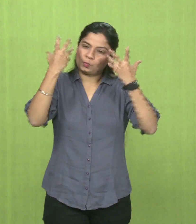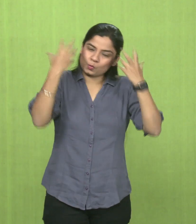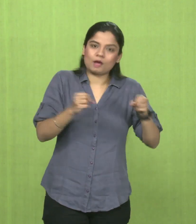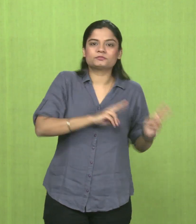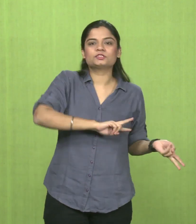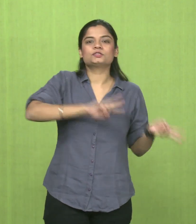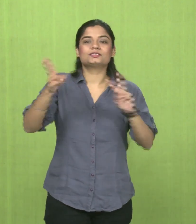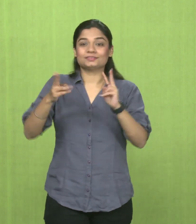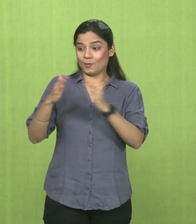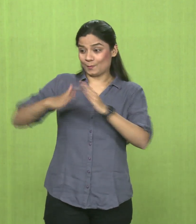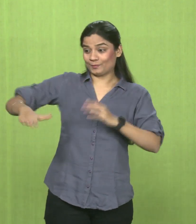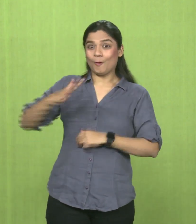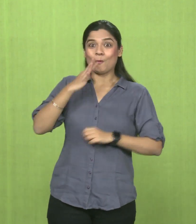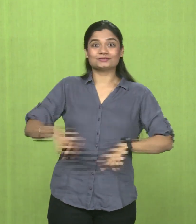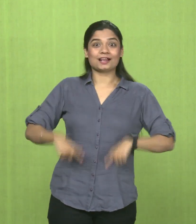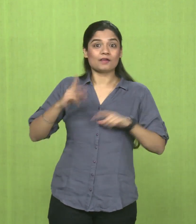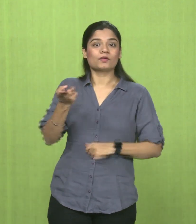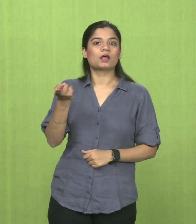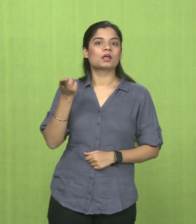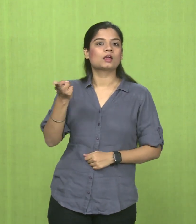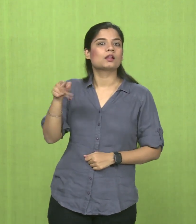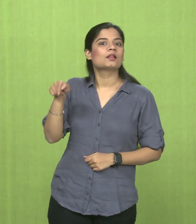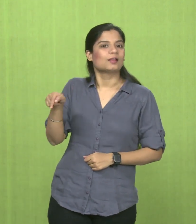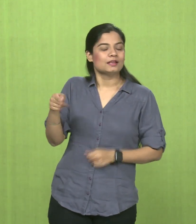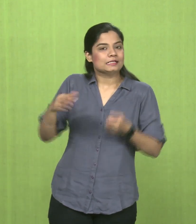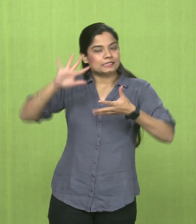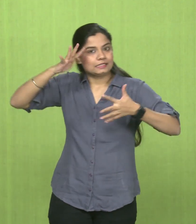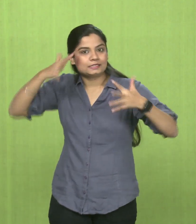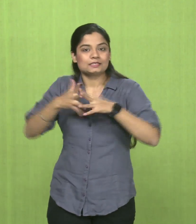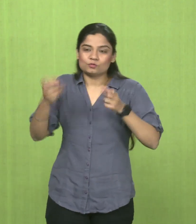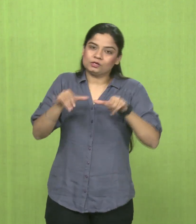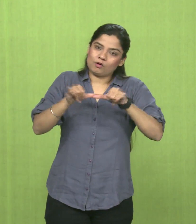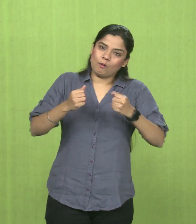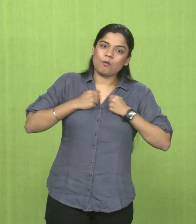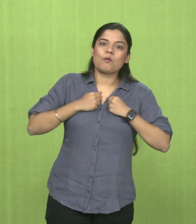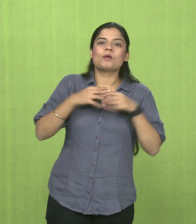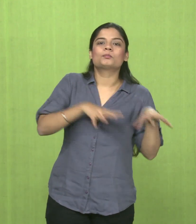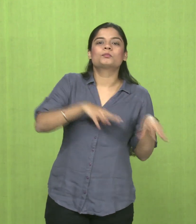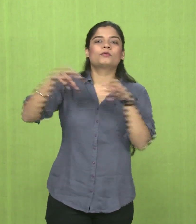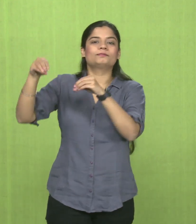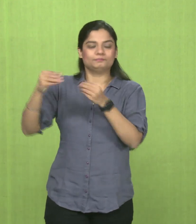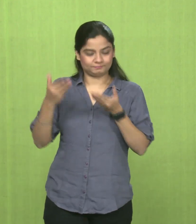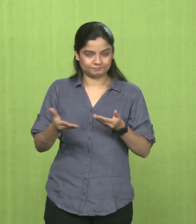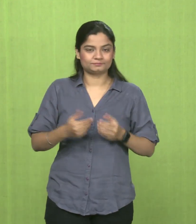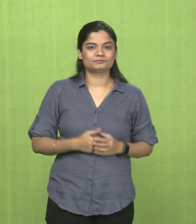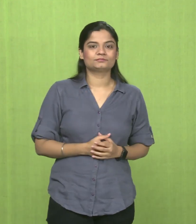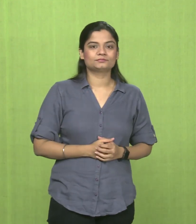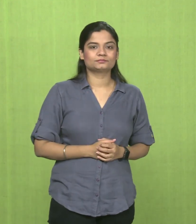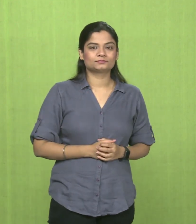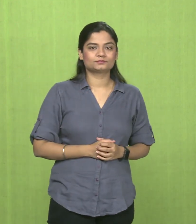should move the house to a different place. It was a rented house they have been living in. So, they think that it's better if they